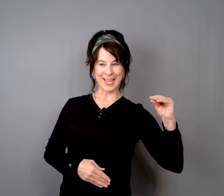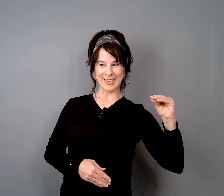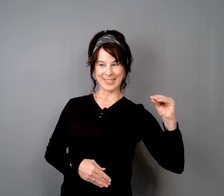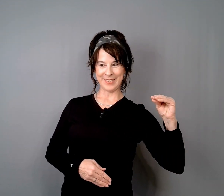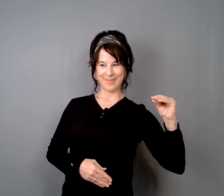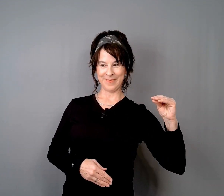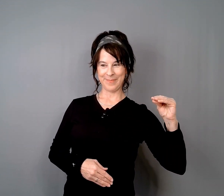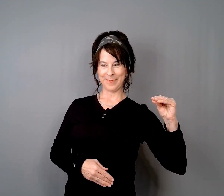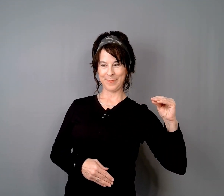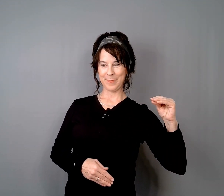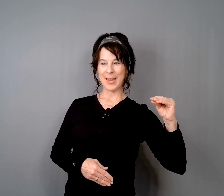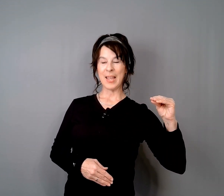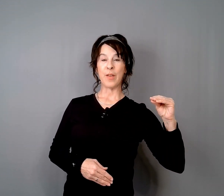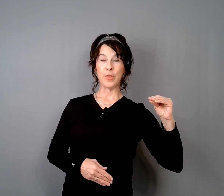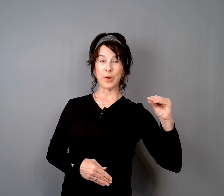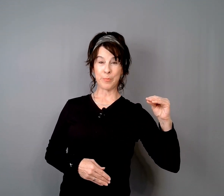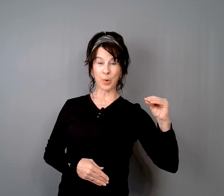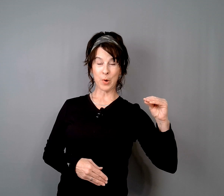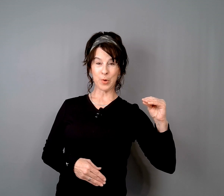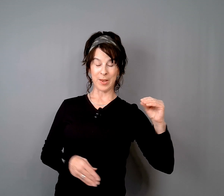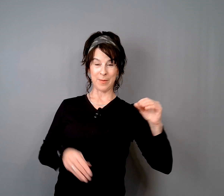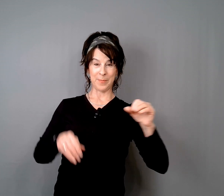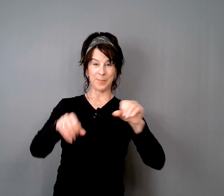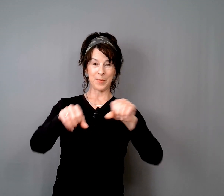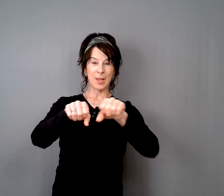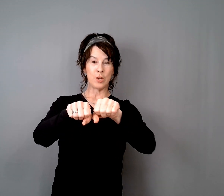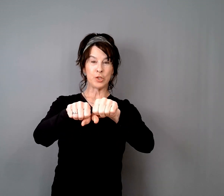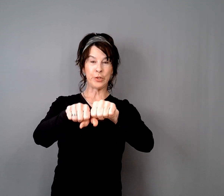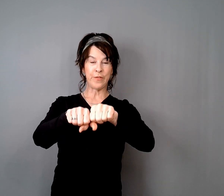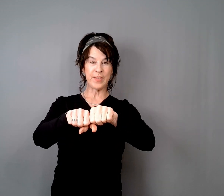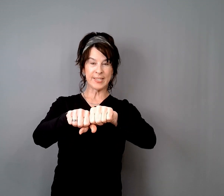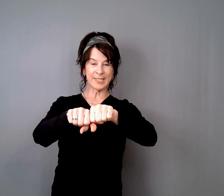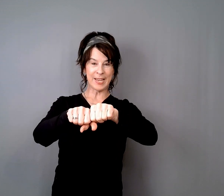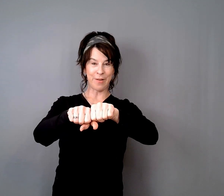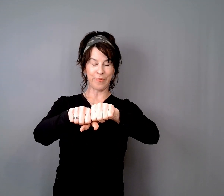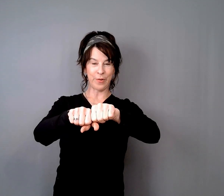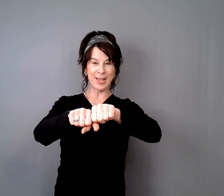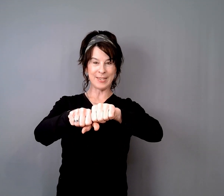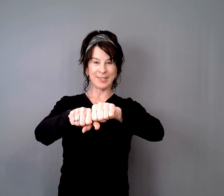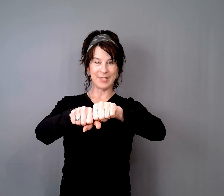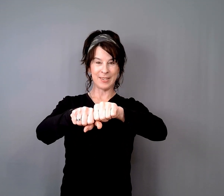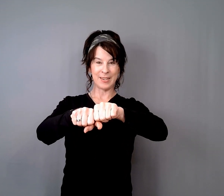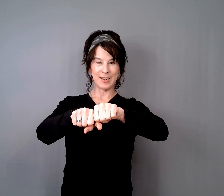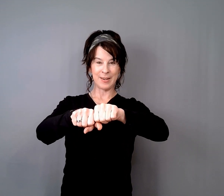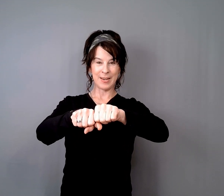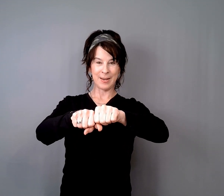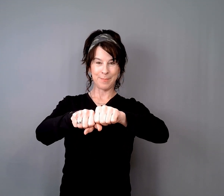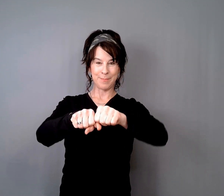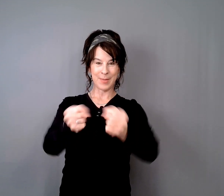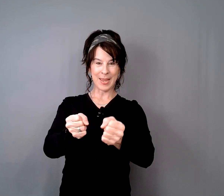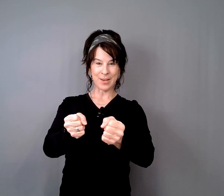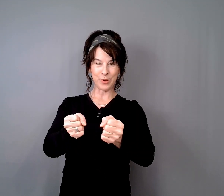And the broken, 2 fists out front, and you